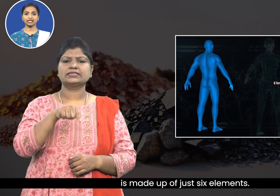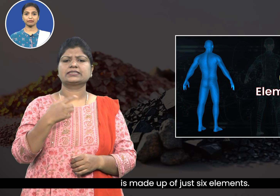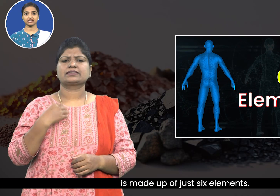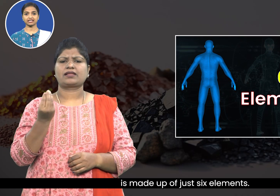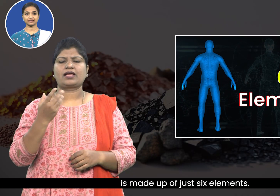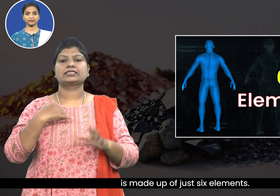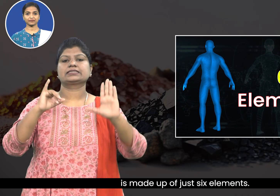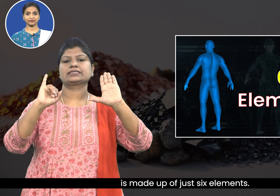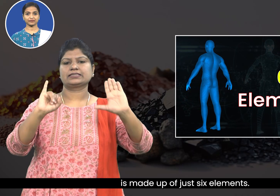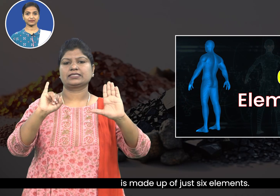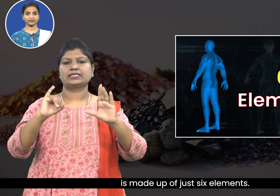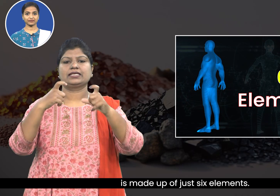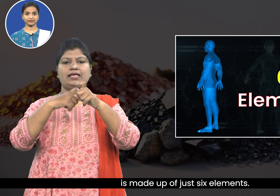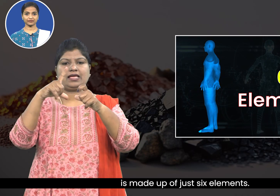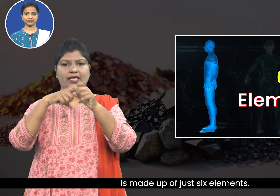6 elements.